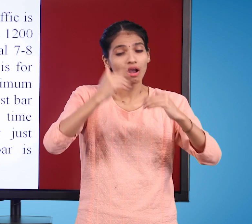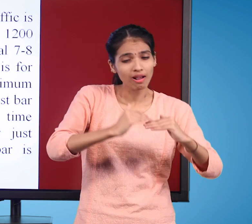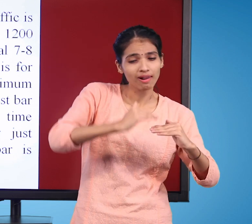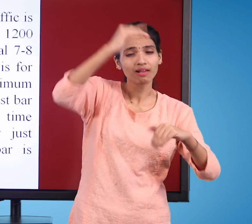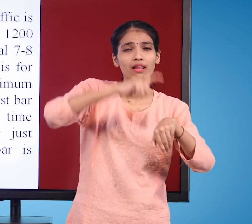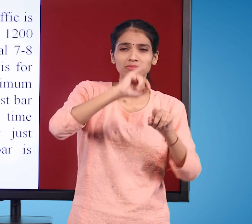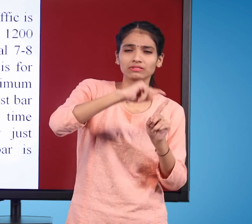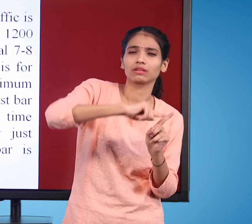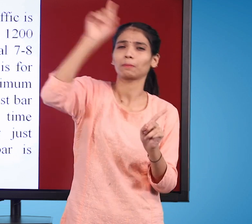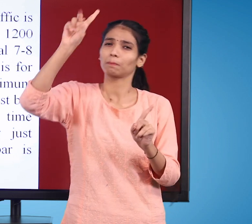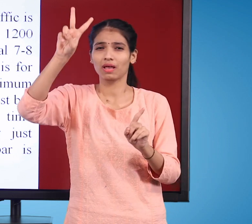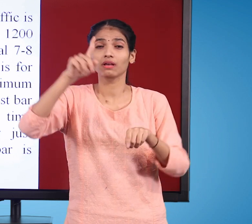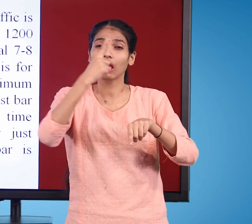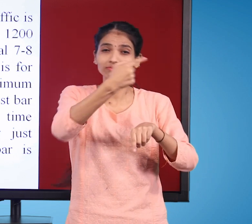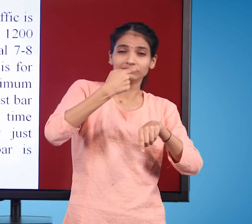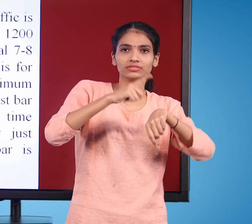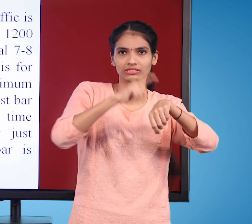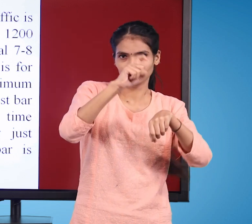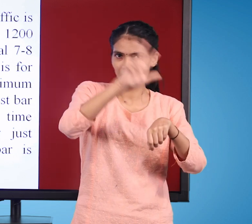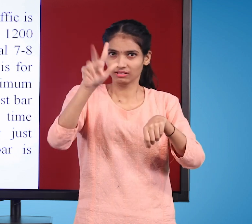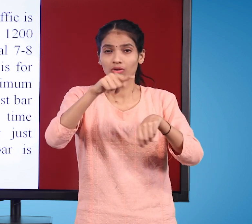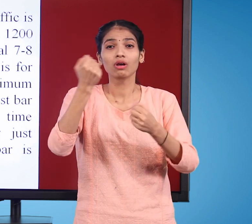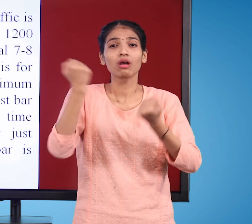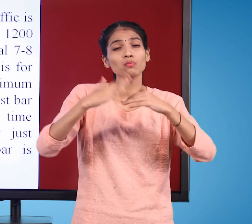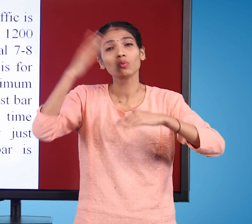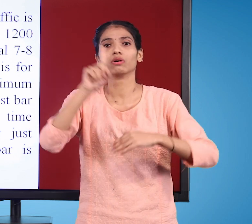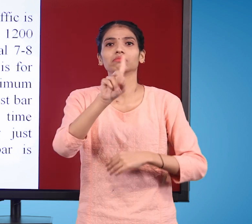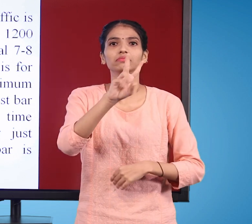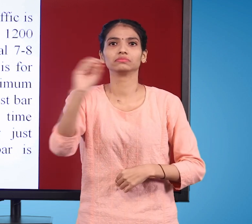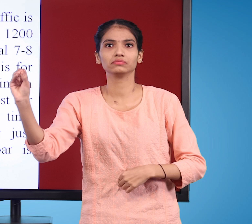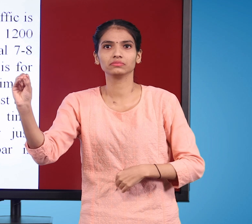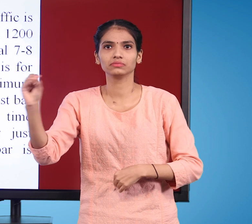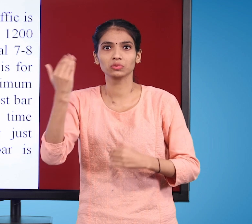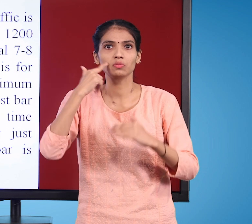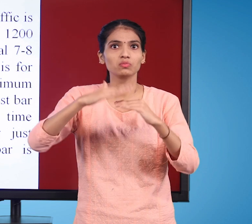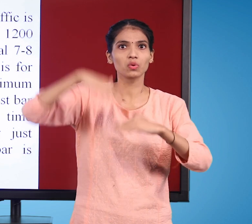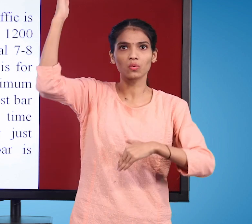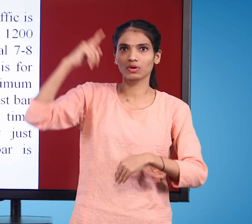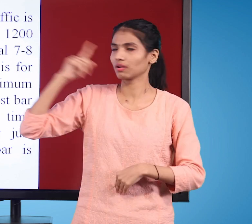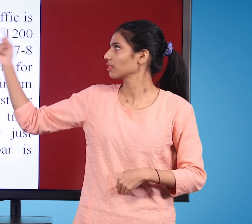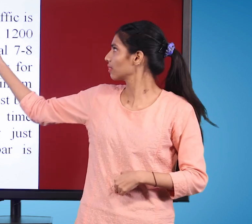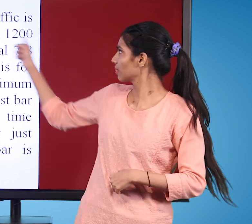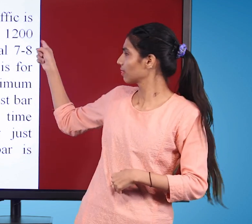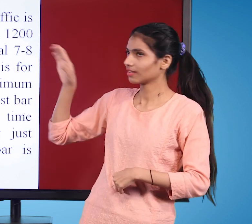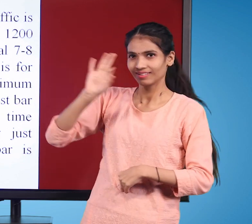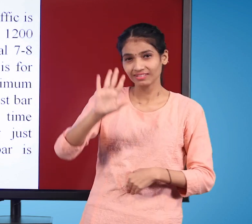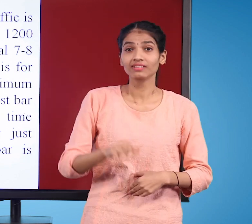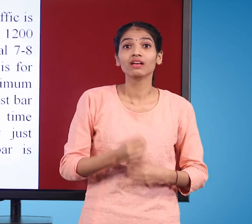time interval 7 to 8 a.m. The second longer bar is for 8 to 9 a.m. Similarly,